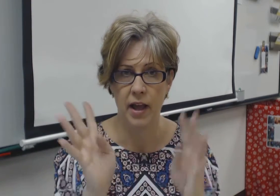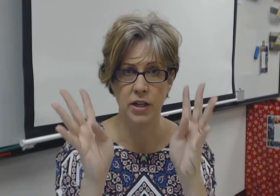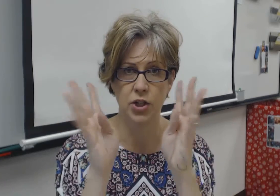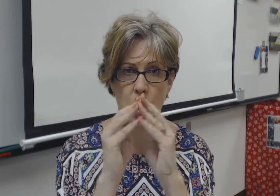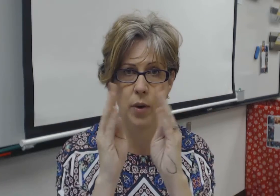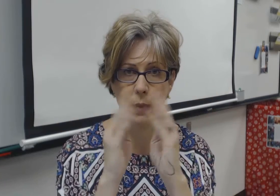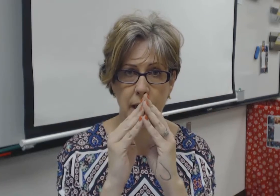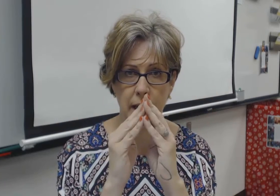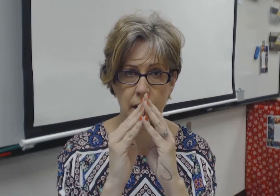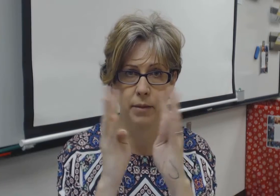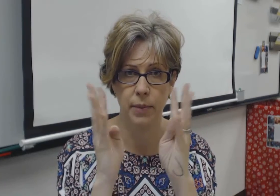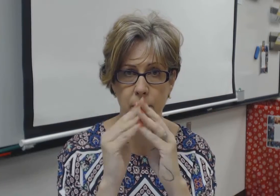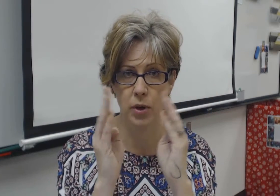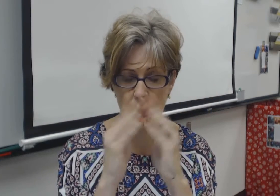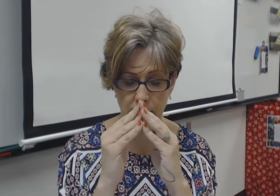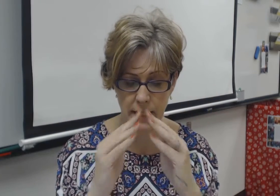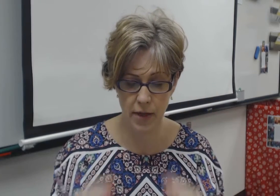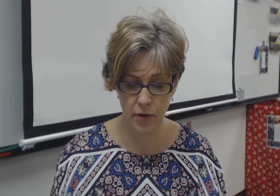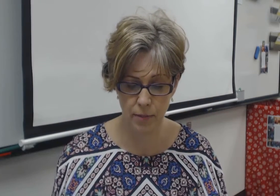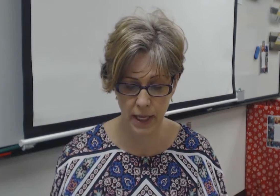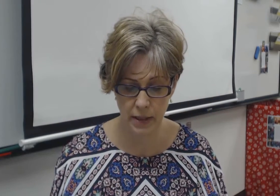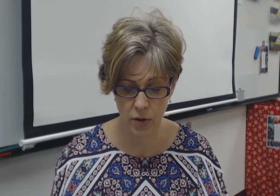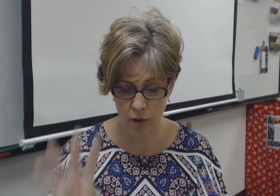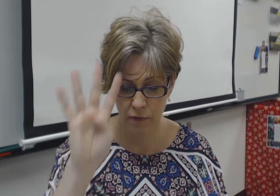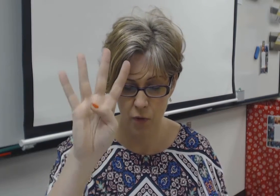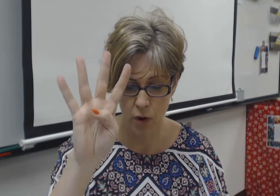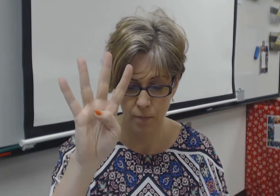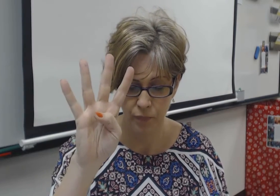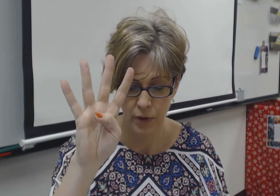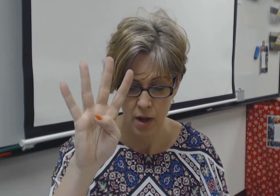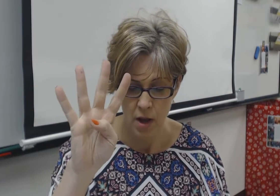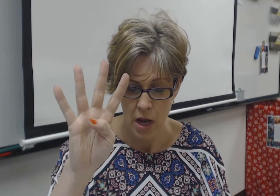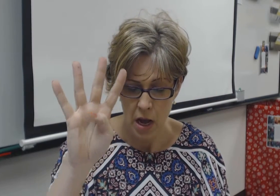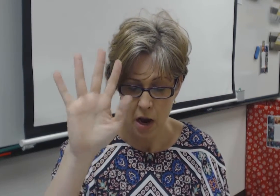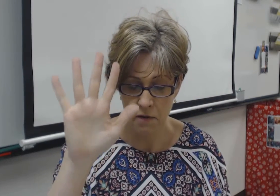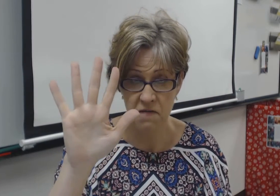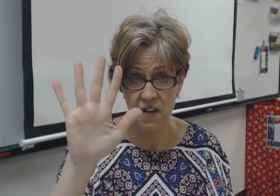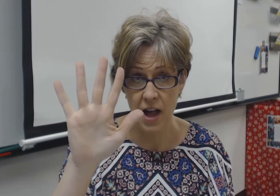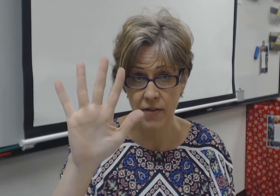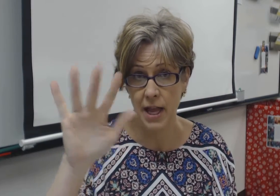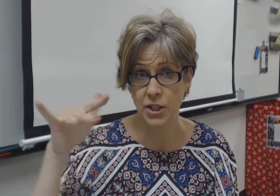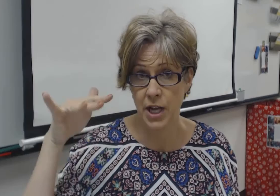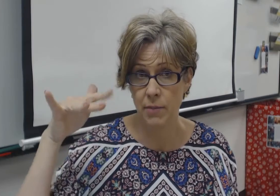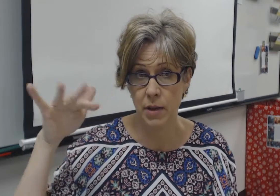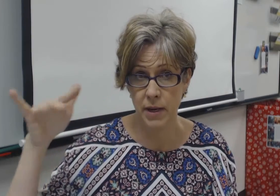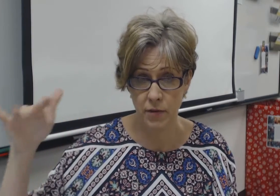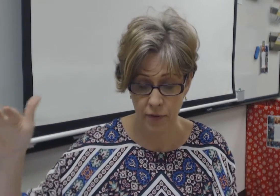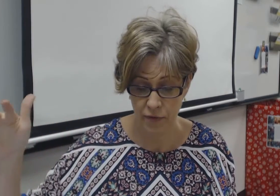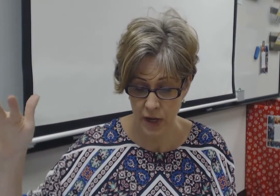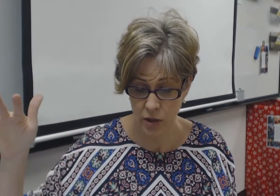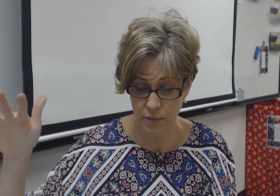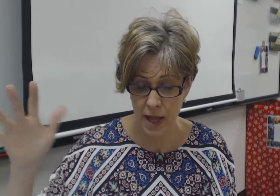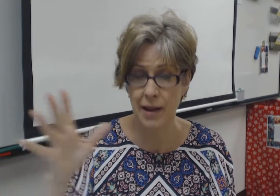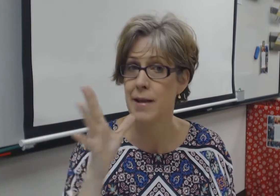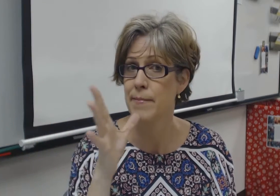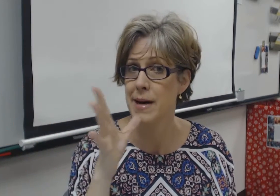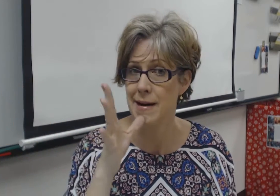can show a meeting, people coming together to meet. So our 4. Our 5 hand shape can be done for finger spelling,